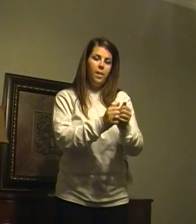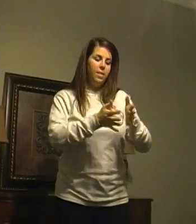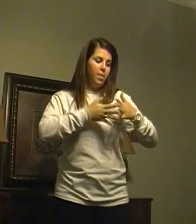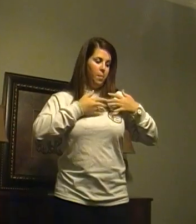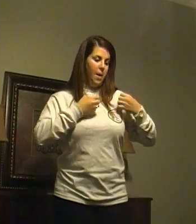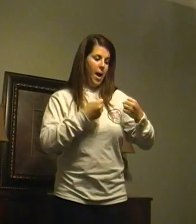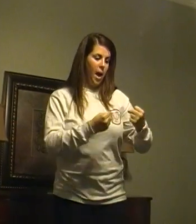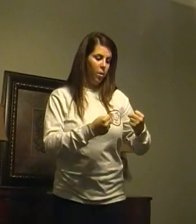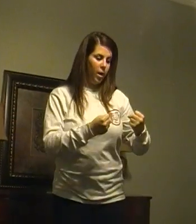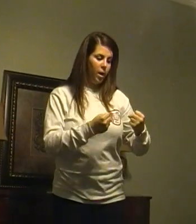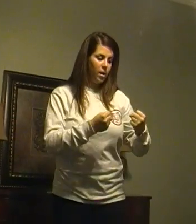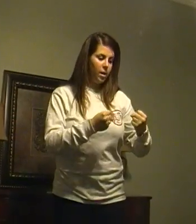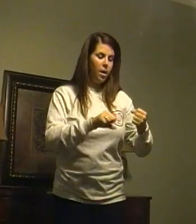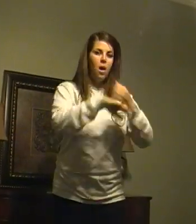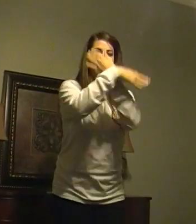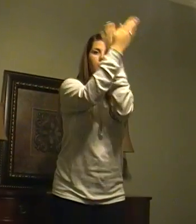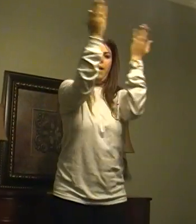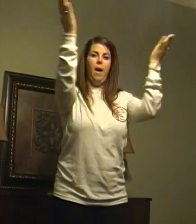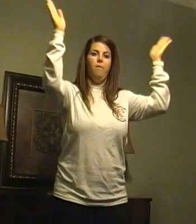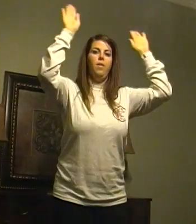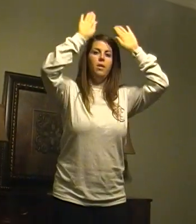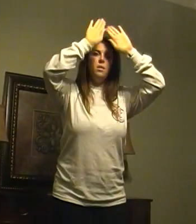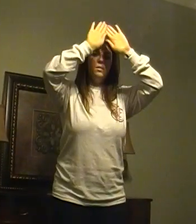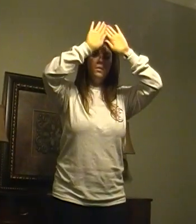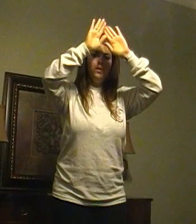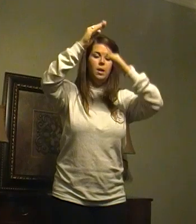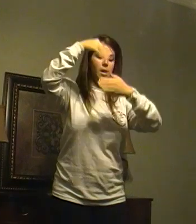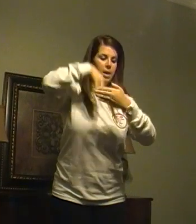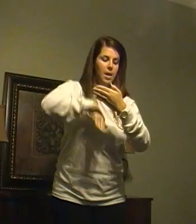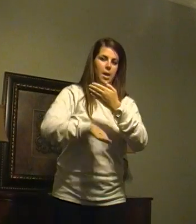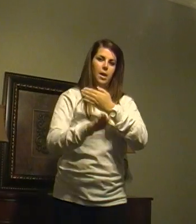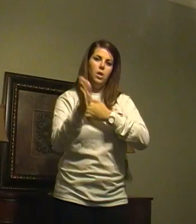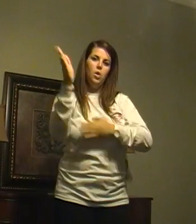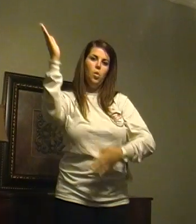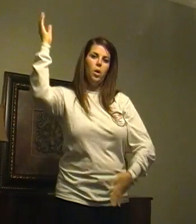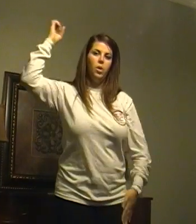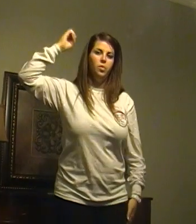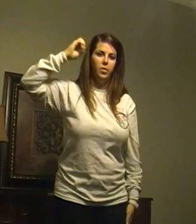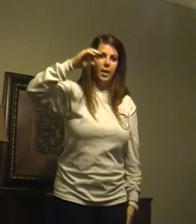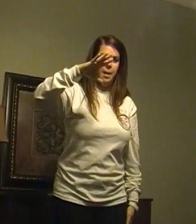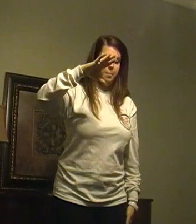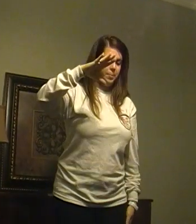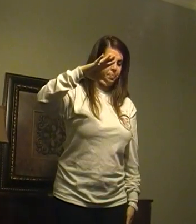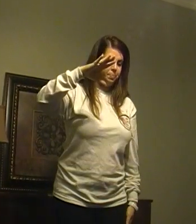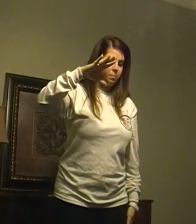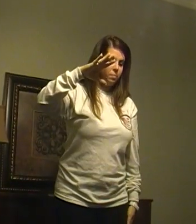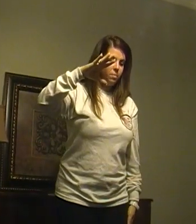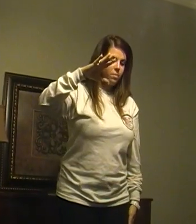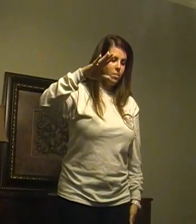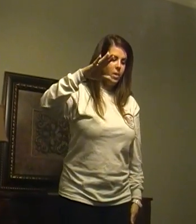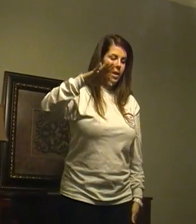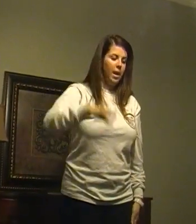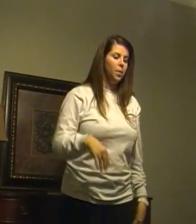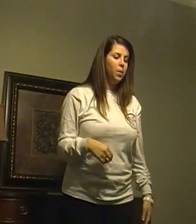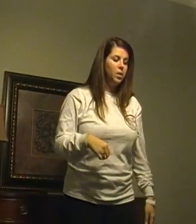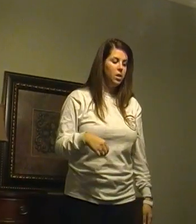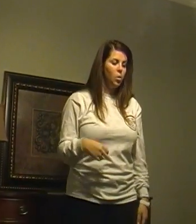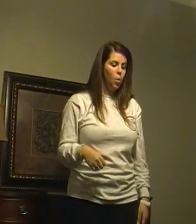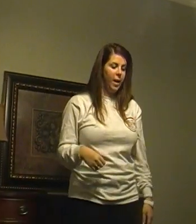with the power of heaven in your flame. Okay, now we're going to the